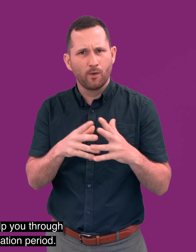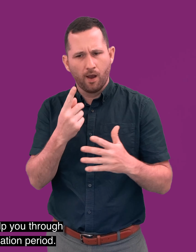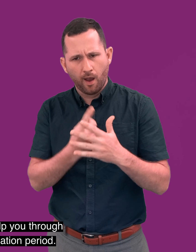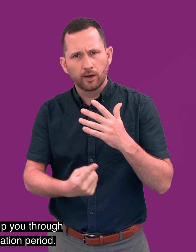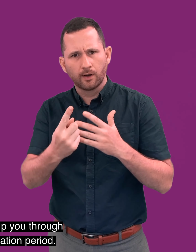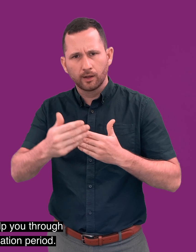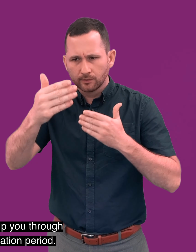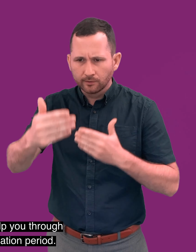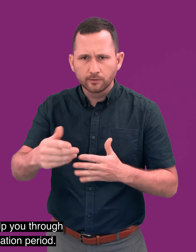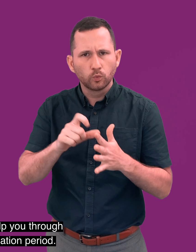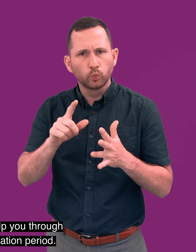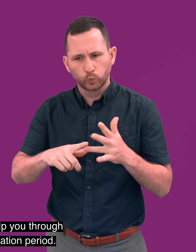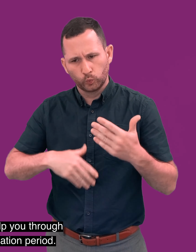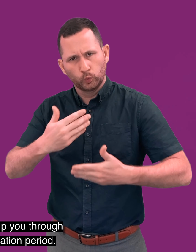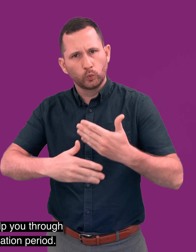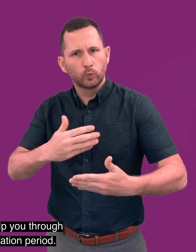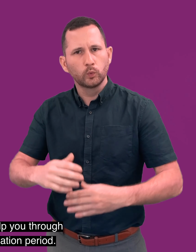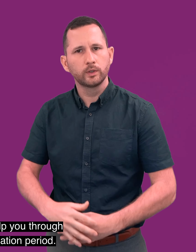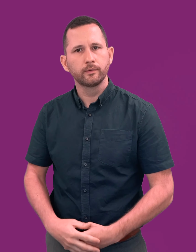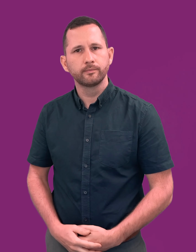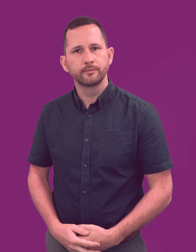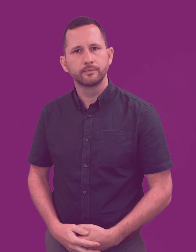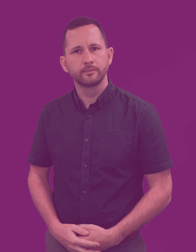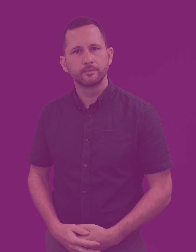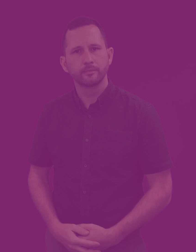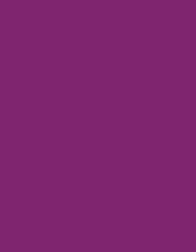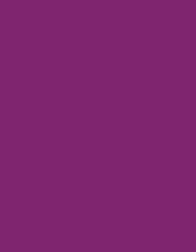A guide to help you through your self-isolation period.